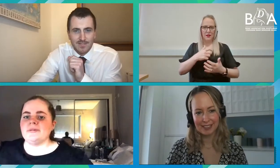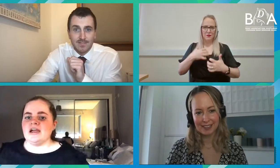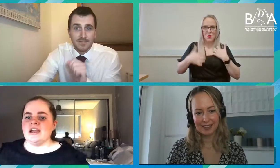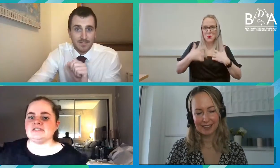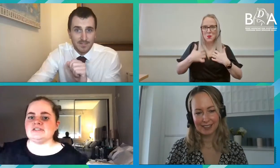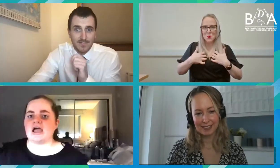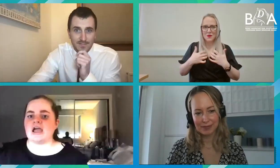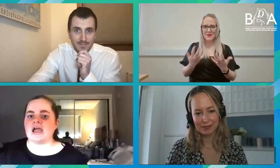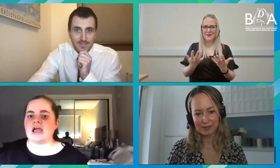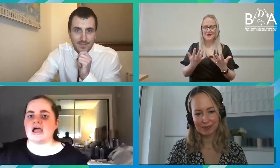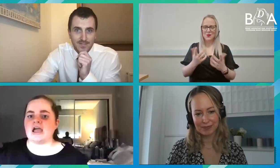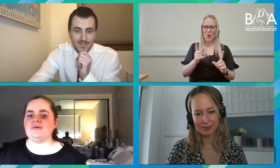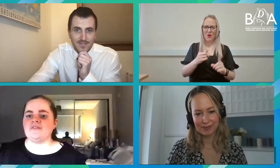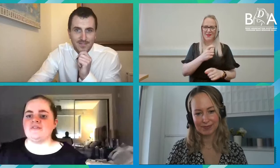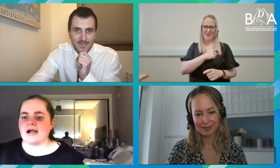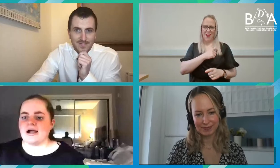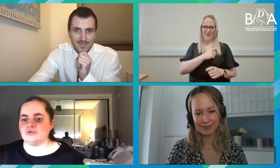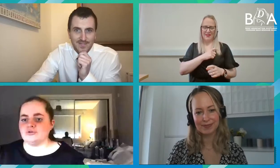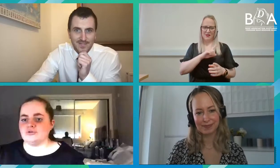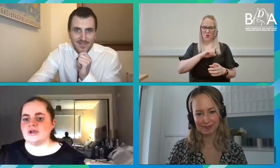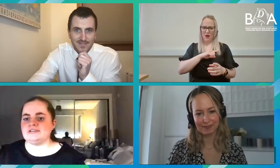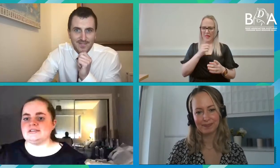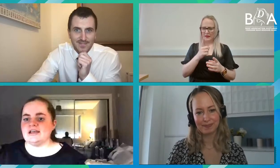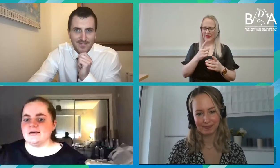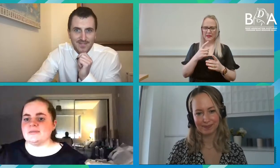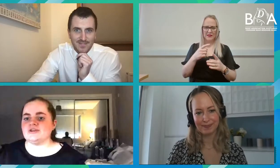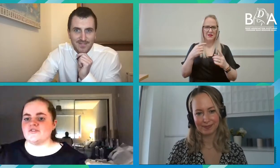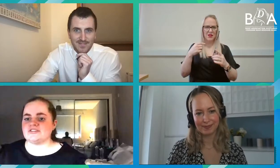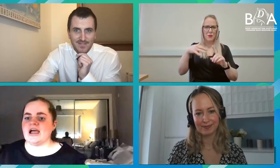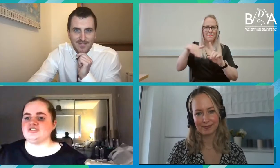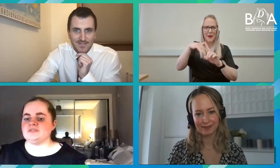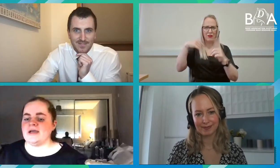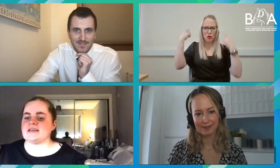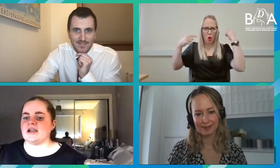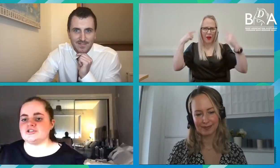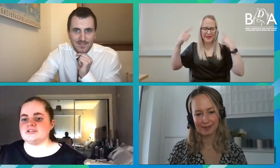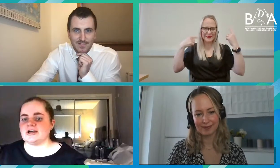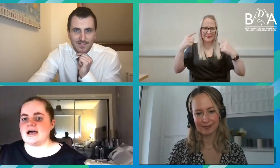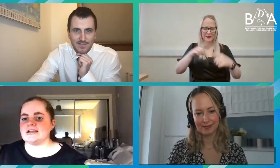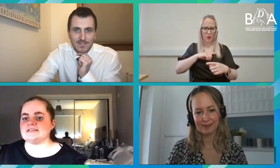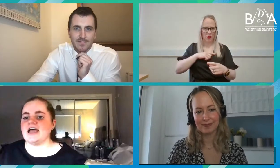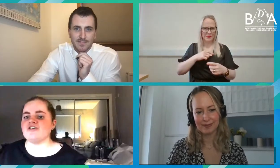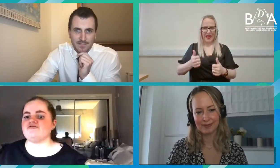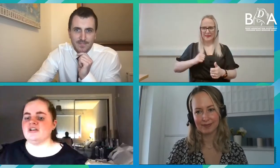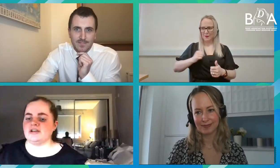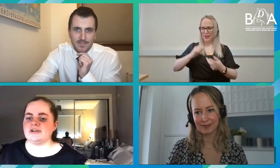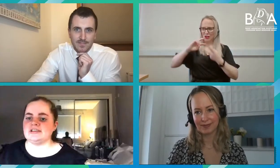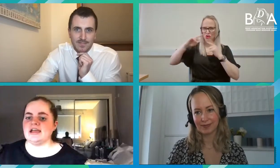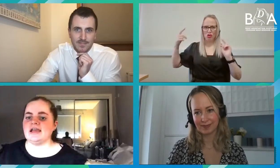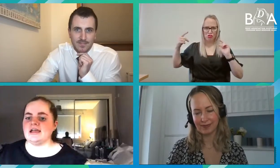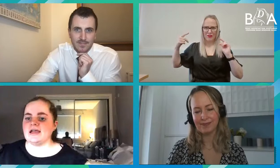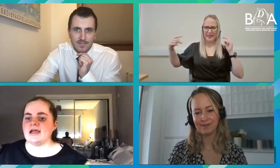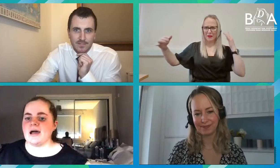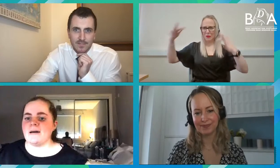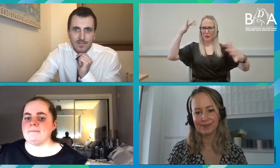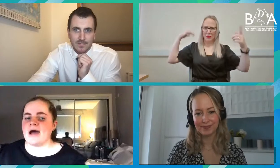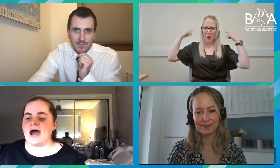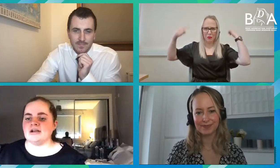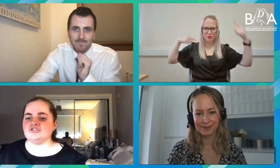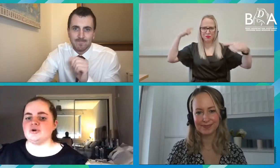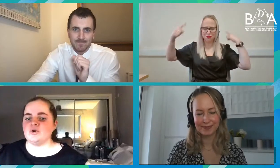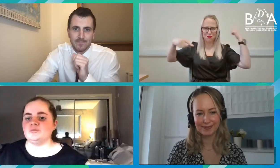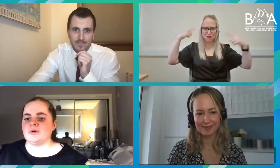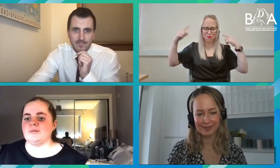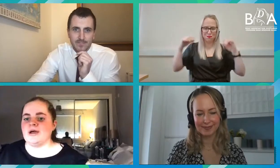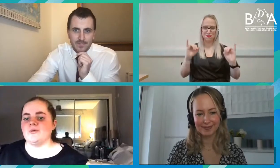So I was nervous, like how it was going to be with the background noise, because obviously, as you expect in a nursery class, it's really noisy. But